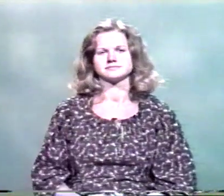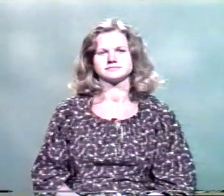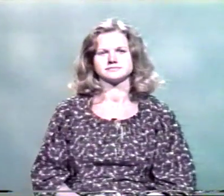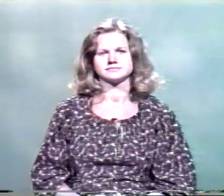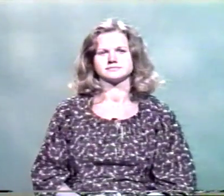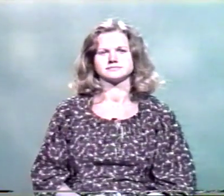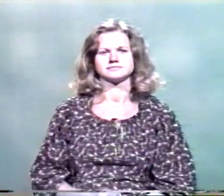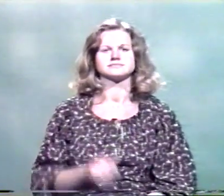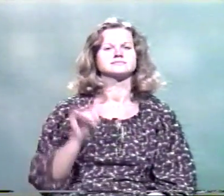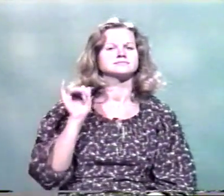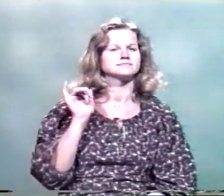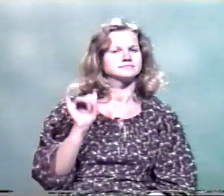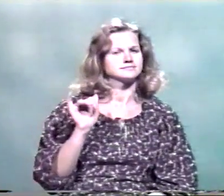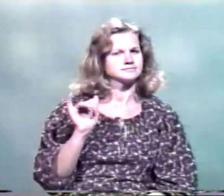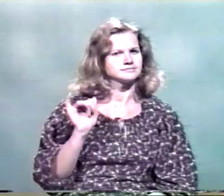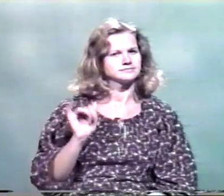I see.